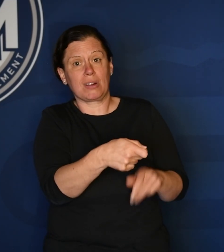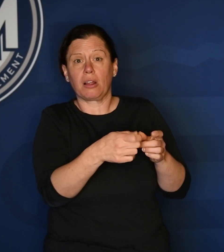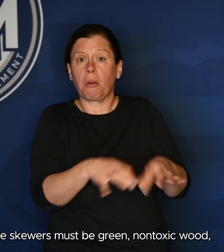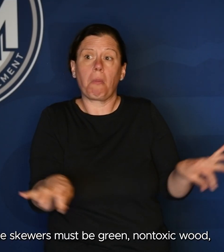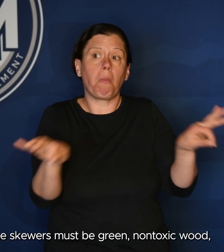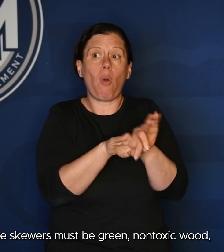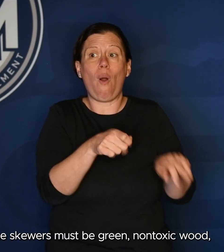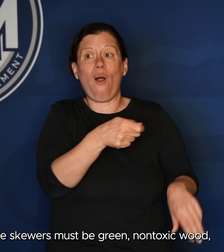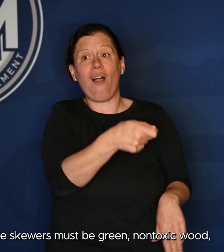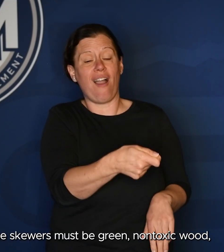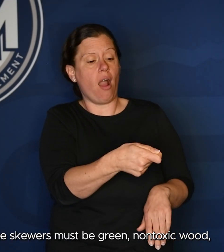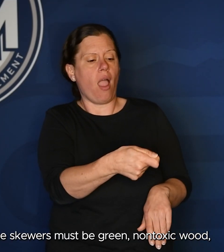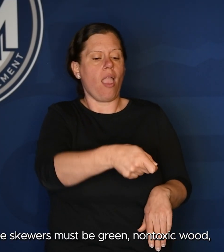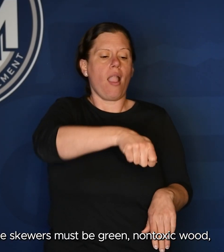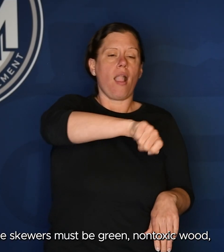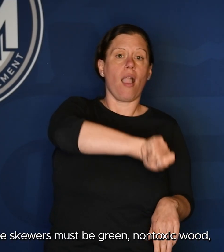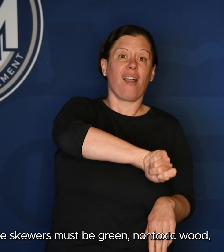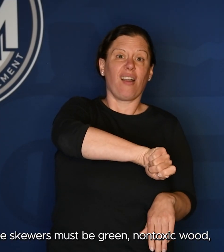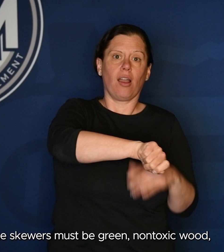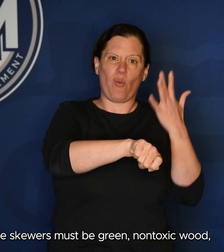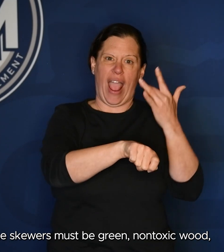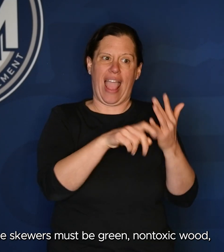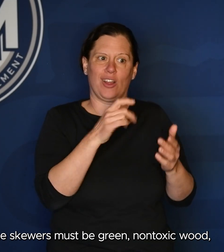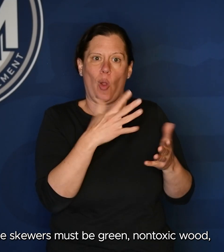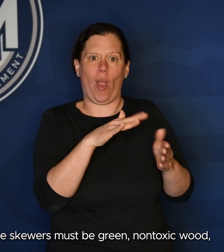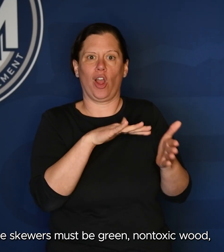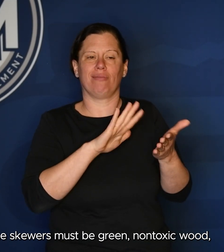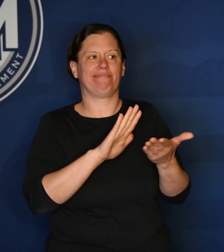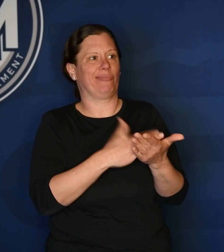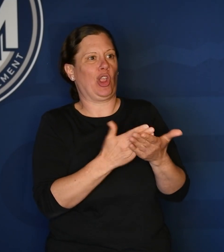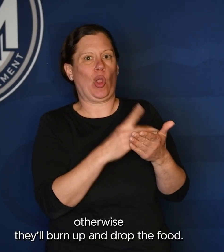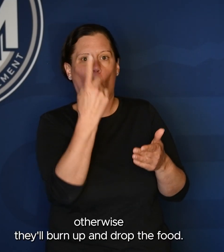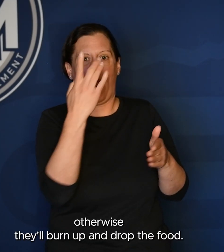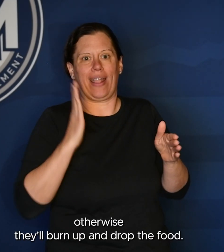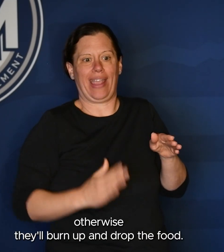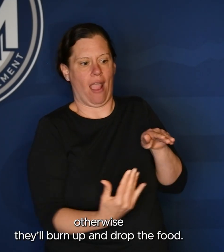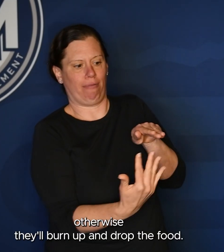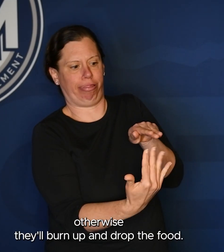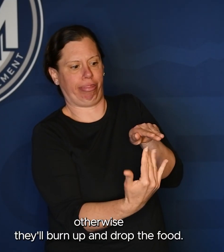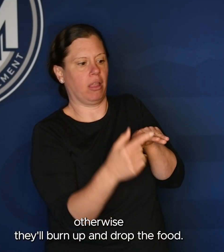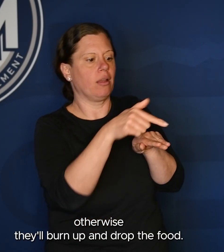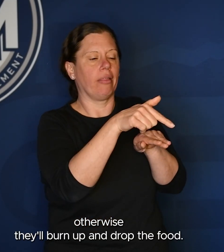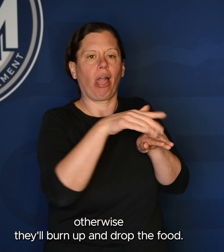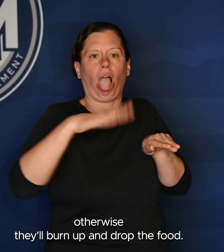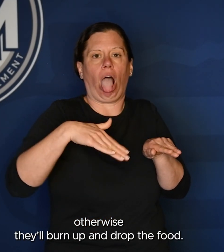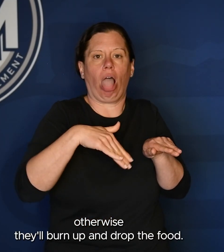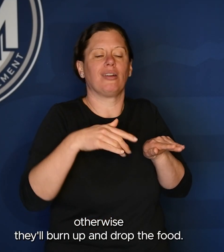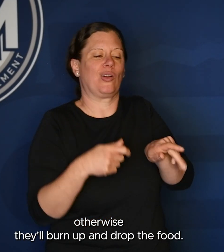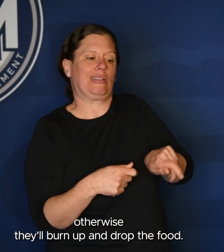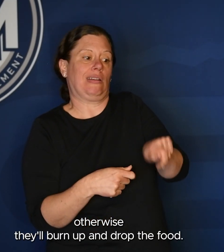The skewers must be green, non-toxic wood, otherwise they'll burn up and drop the food.